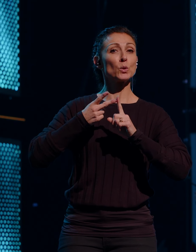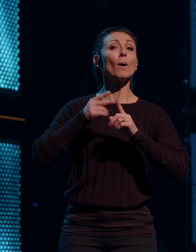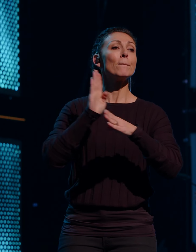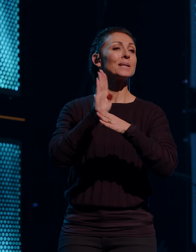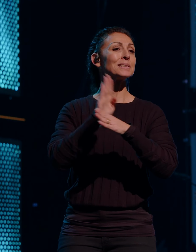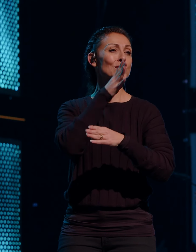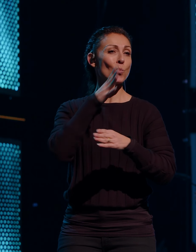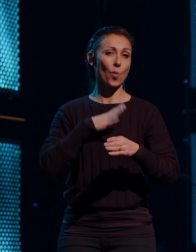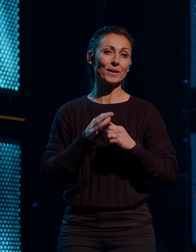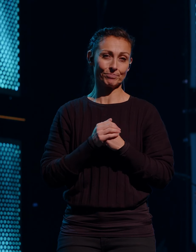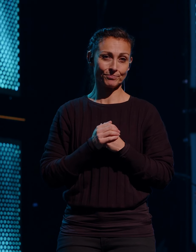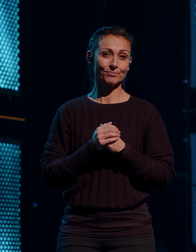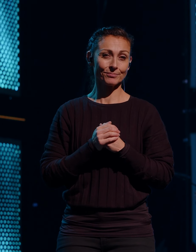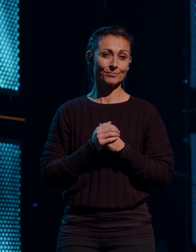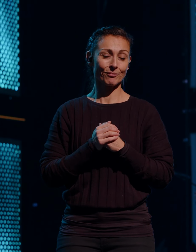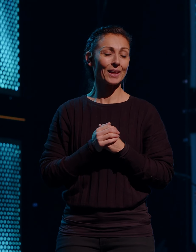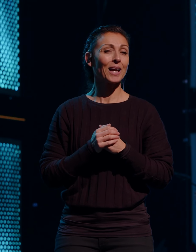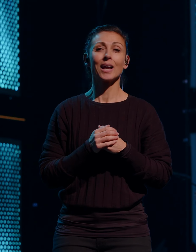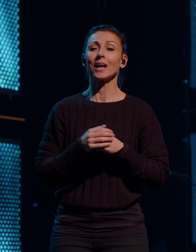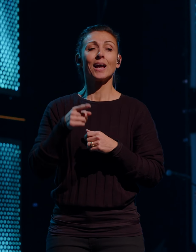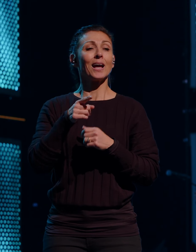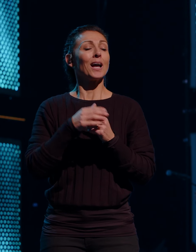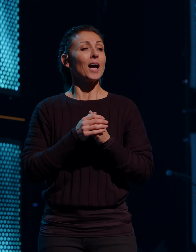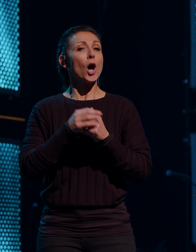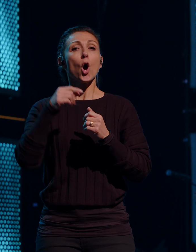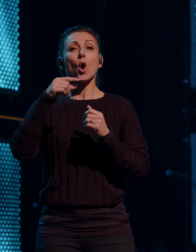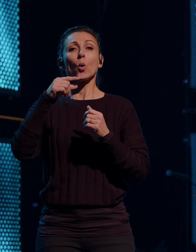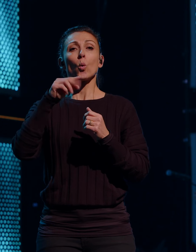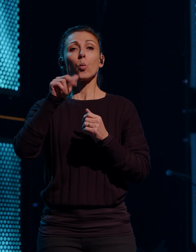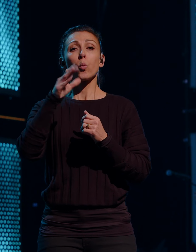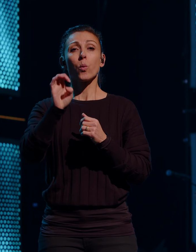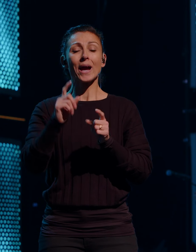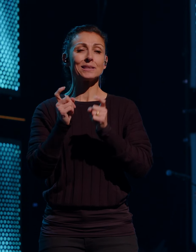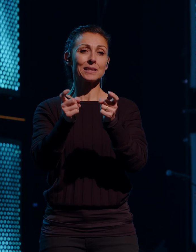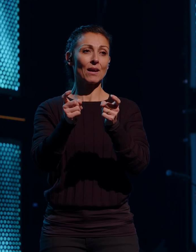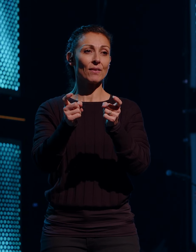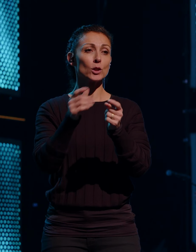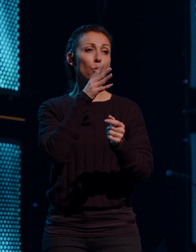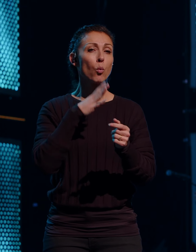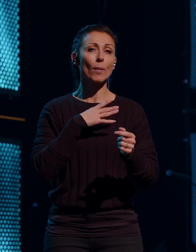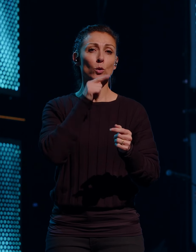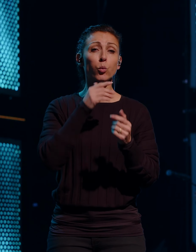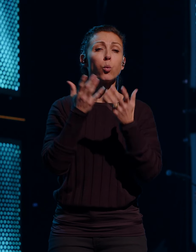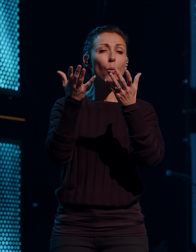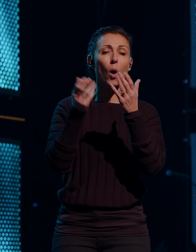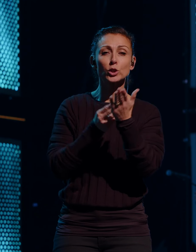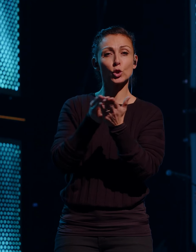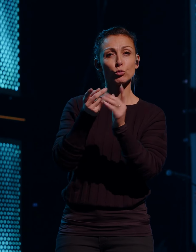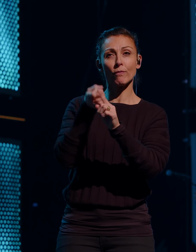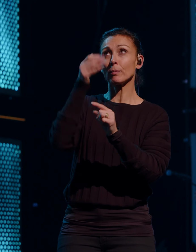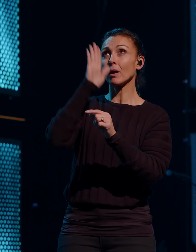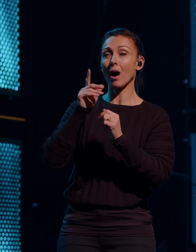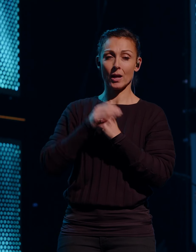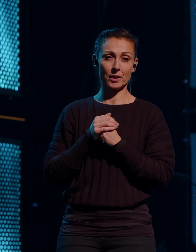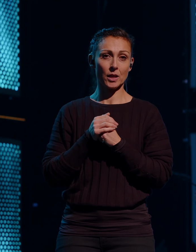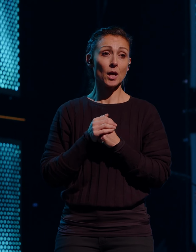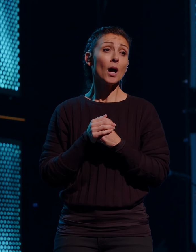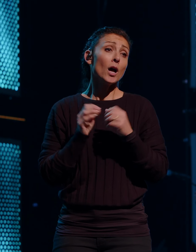businesswoman, and grace is given to a God-fearing woman seeking the truth. So she was seeking the truth. We could even say that she was, quote,